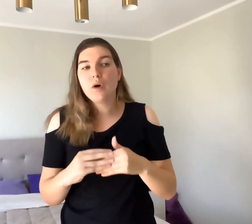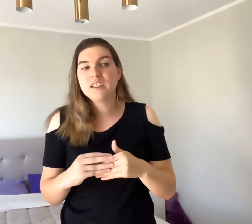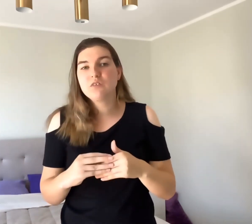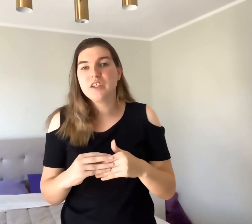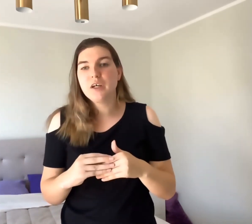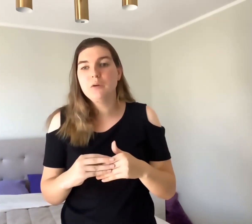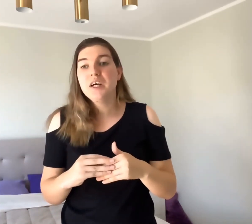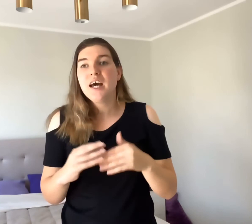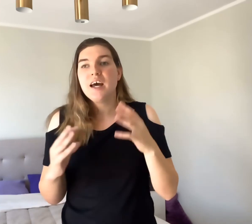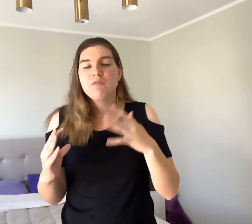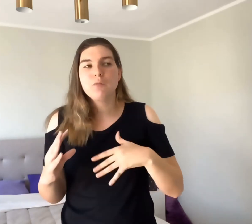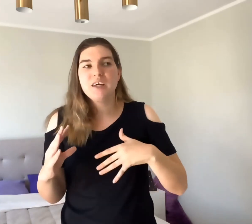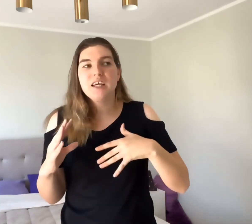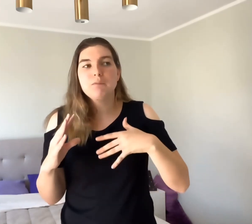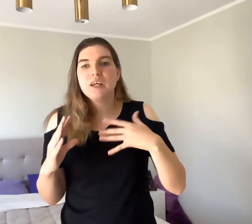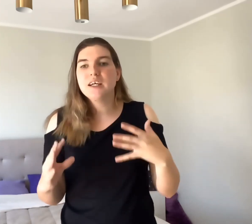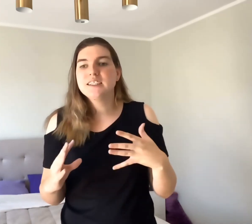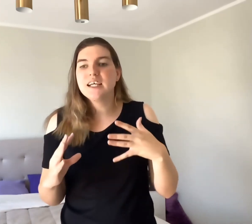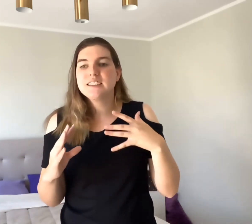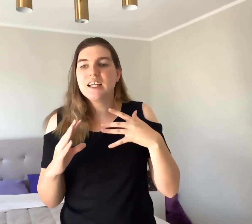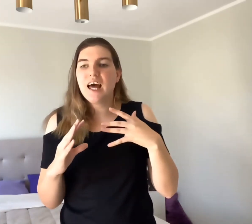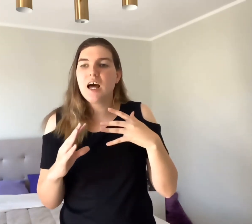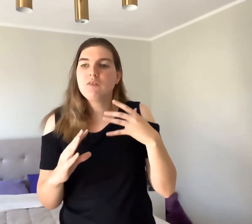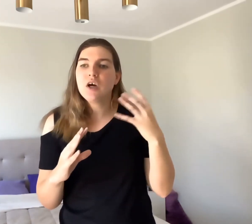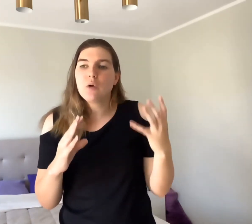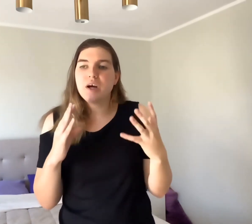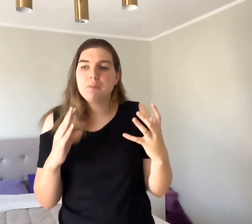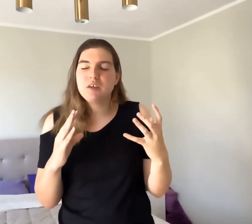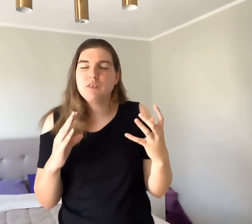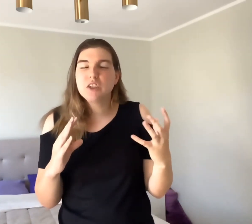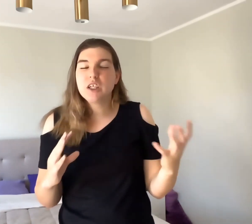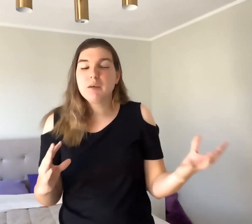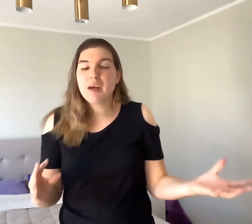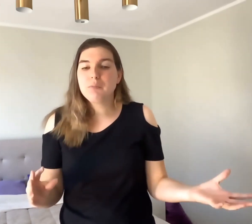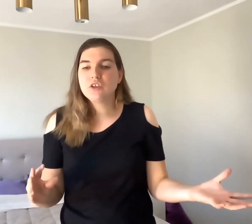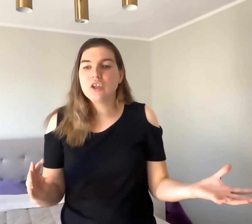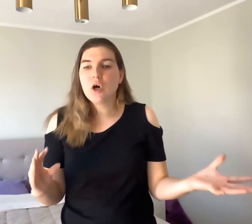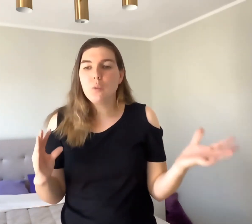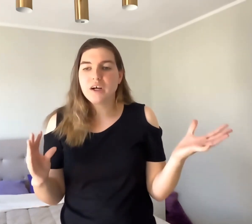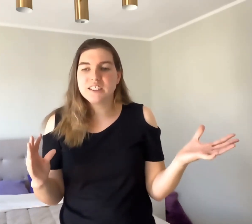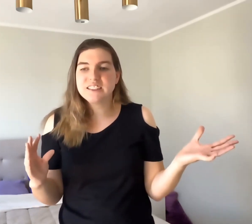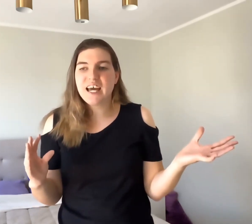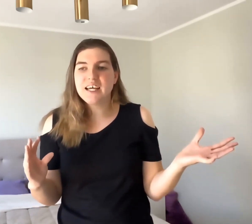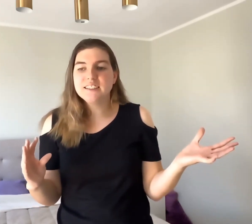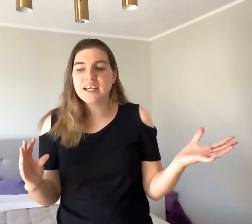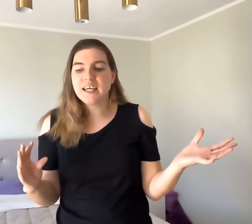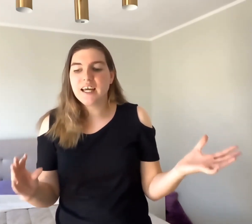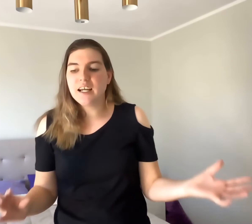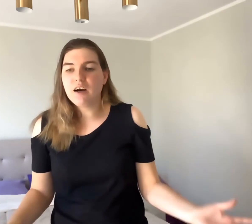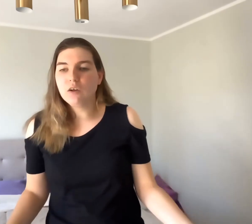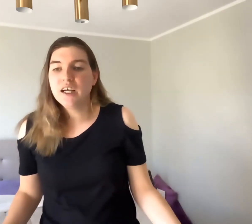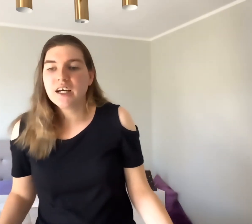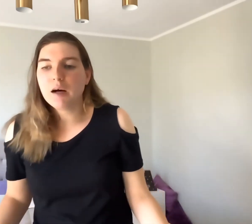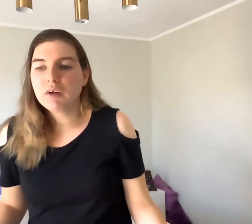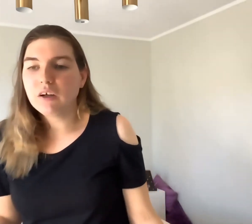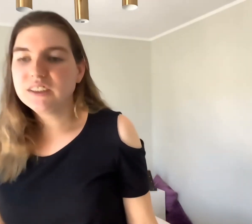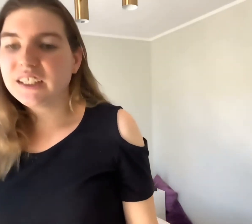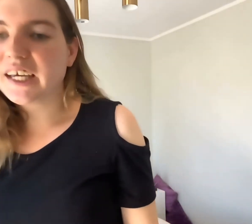works for you. For me, because I still have quite a bit of vision, I'm able to know where to stand. Again, I'll come close to the